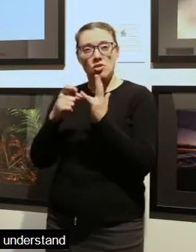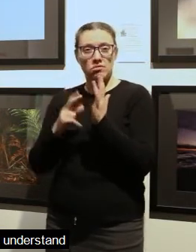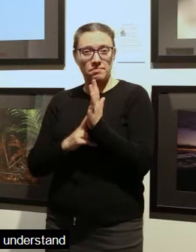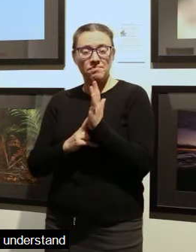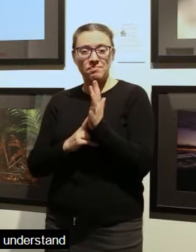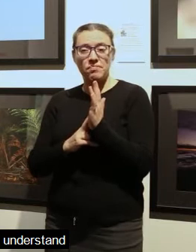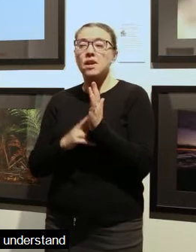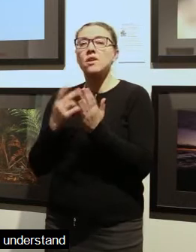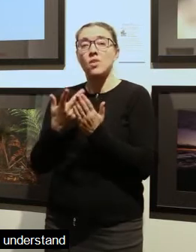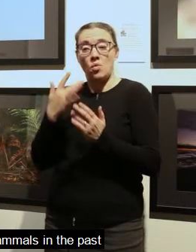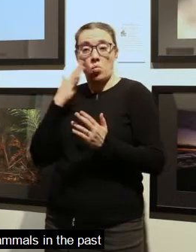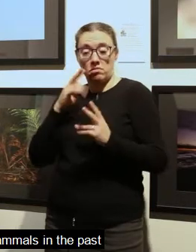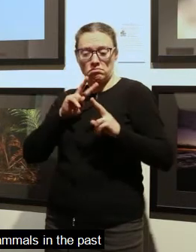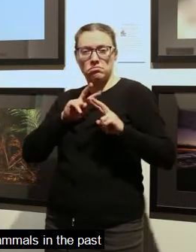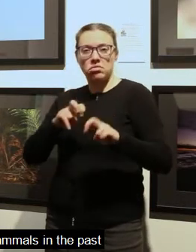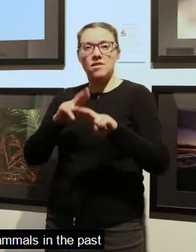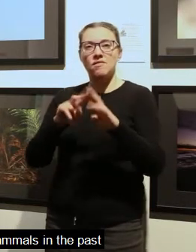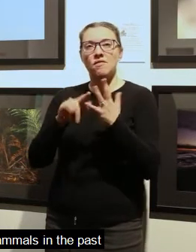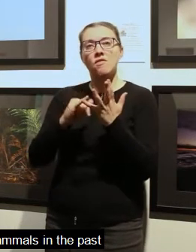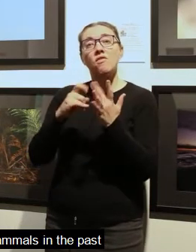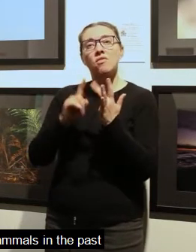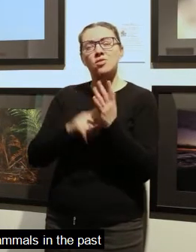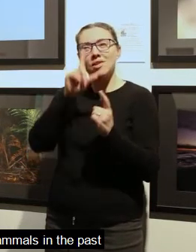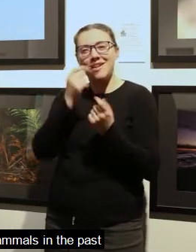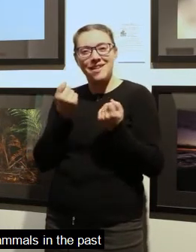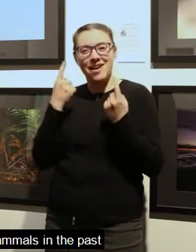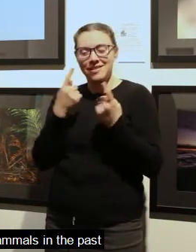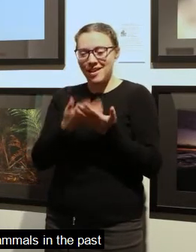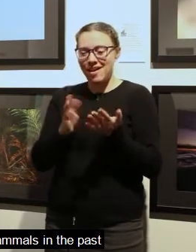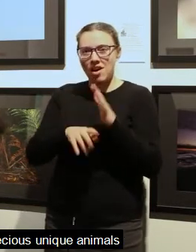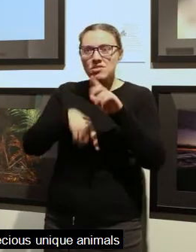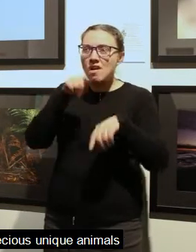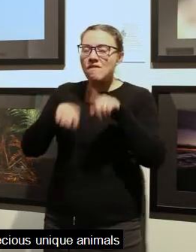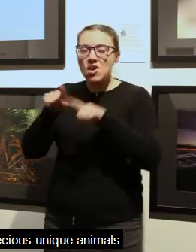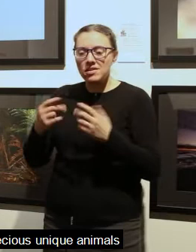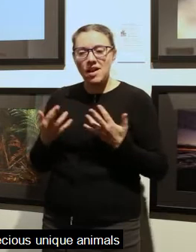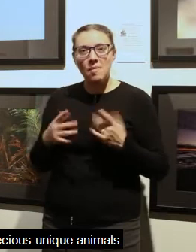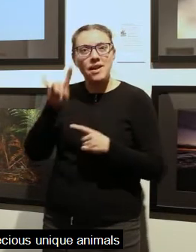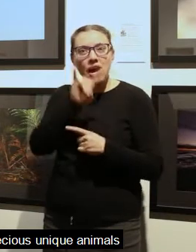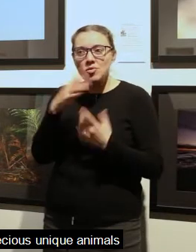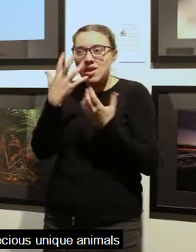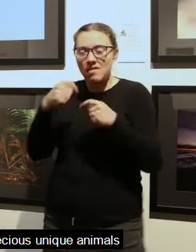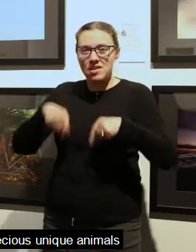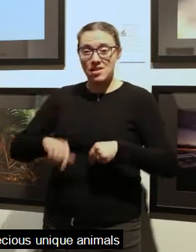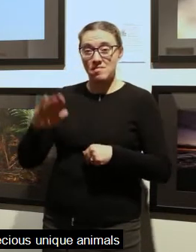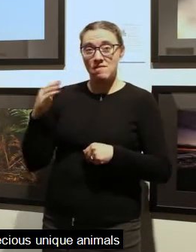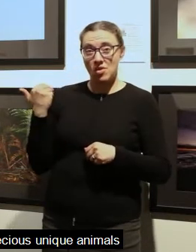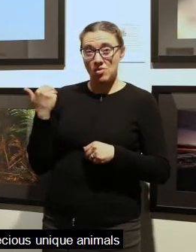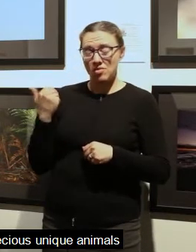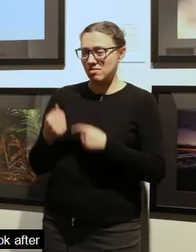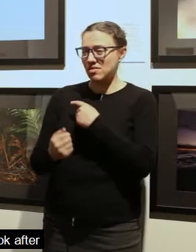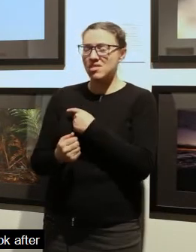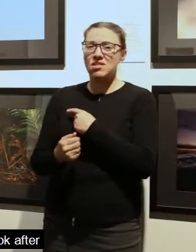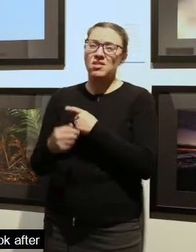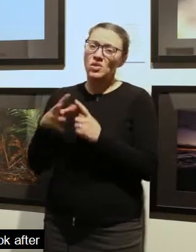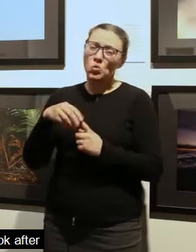way to understand the diversity of Australian mammals in the past and remind us that these are precious, unique